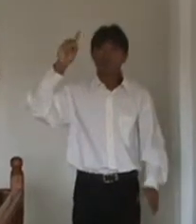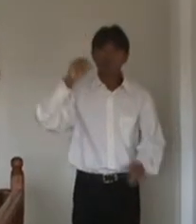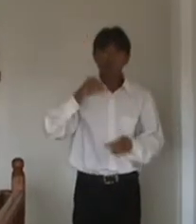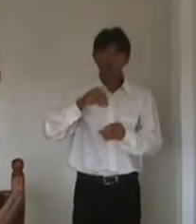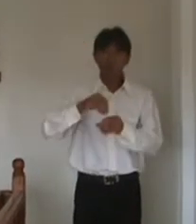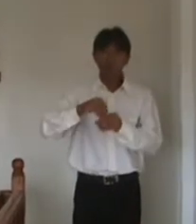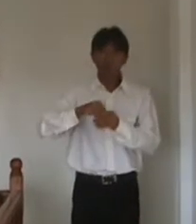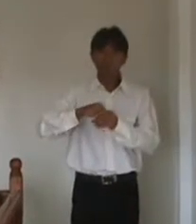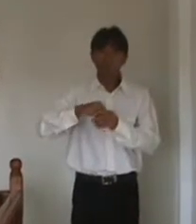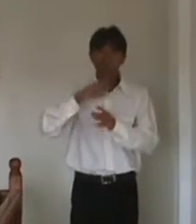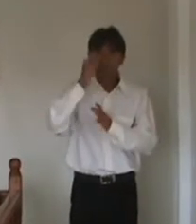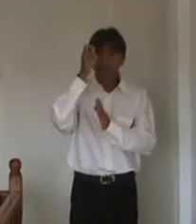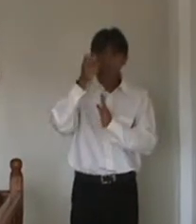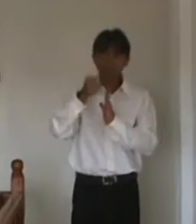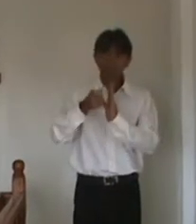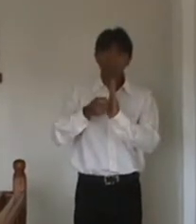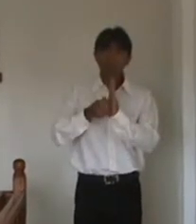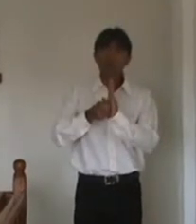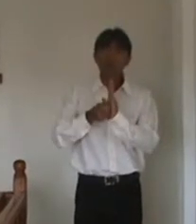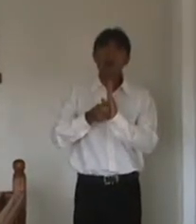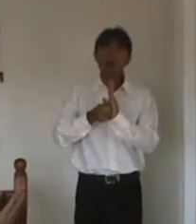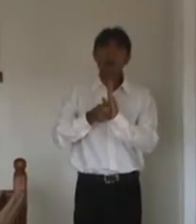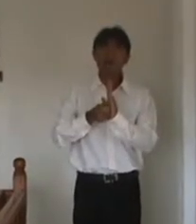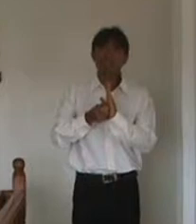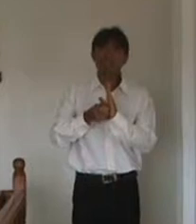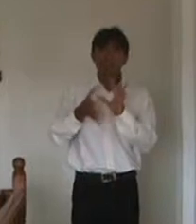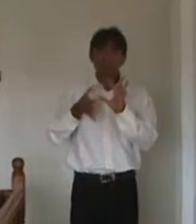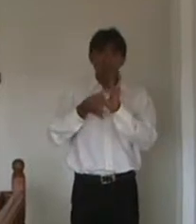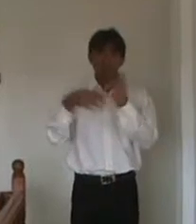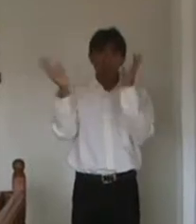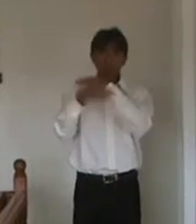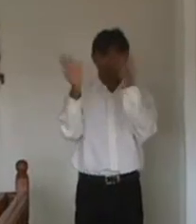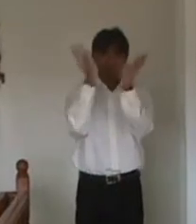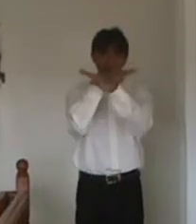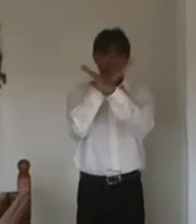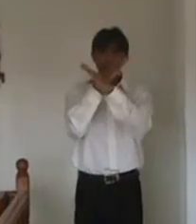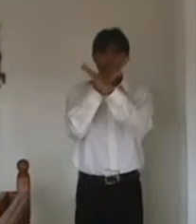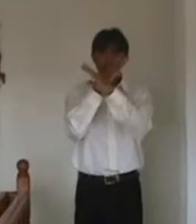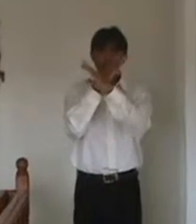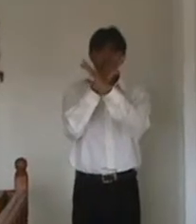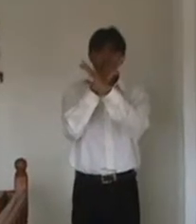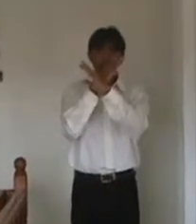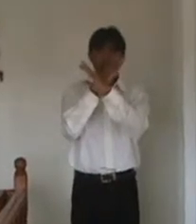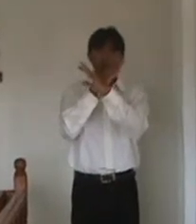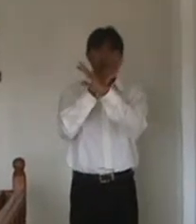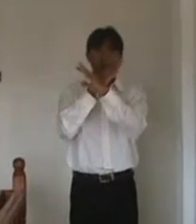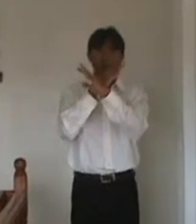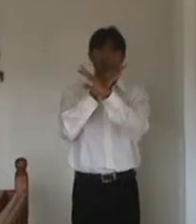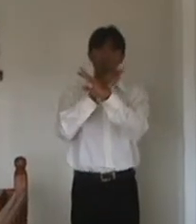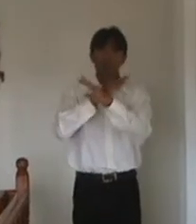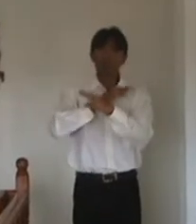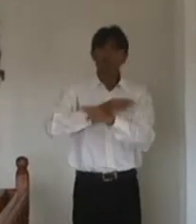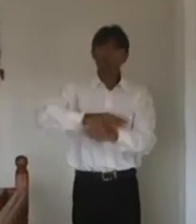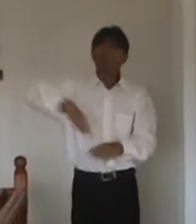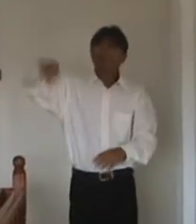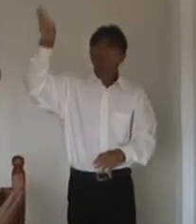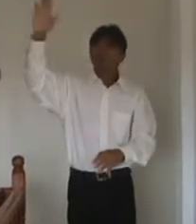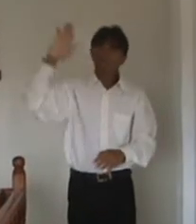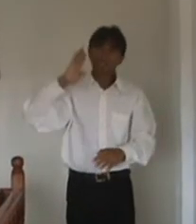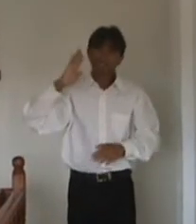in the time of trouble, He